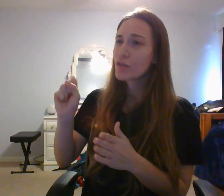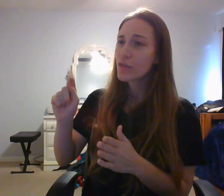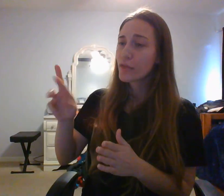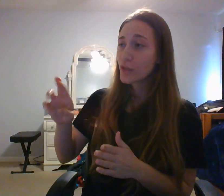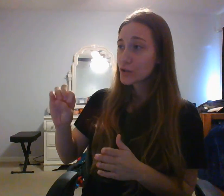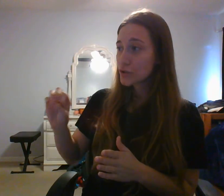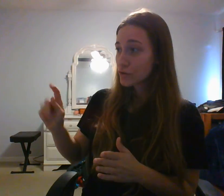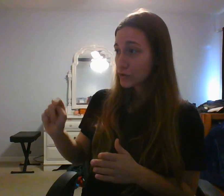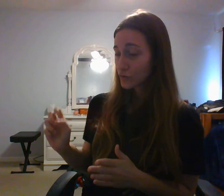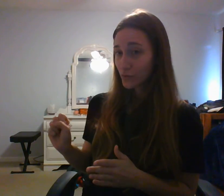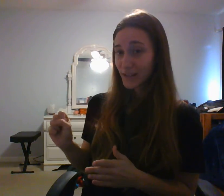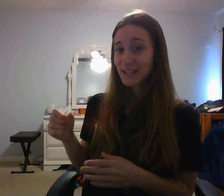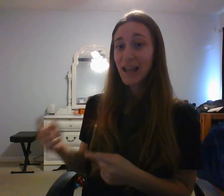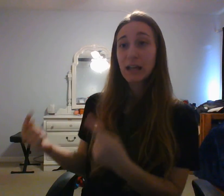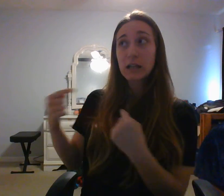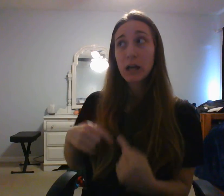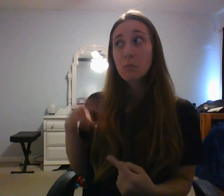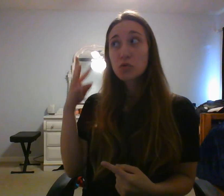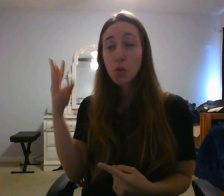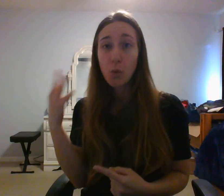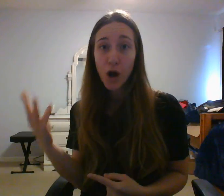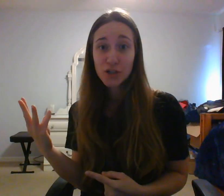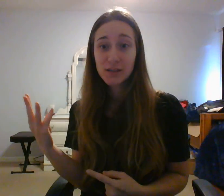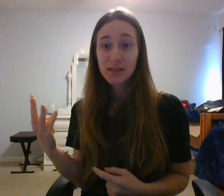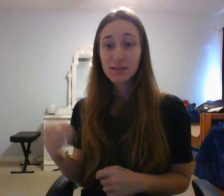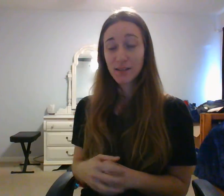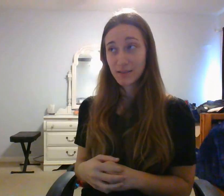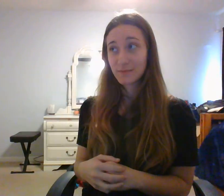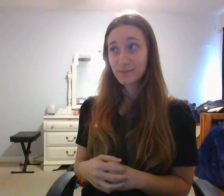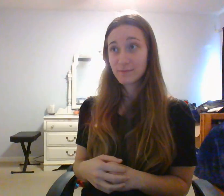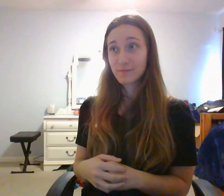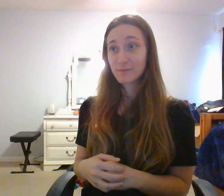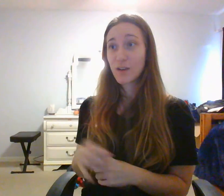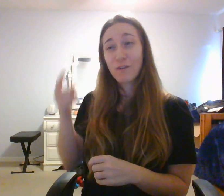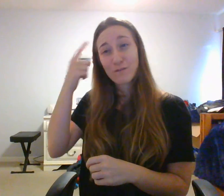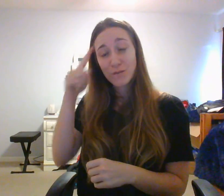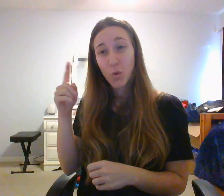grievances in the finest traditions of American democracy.